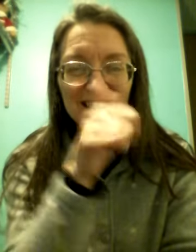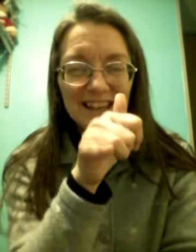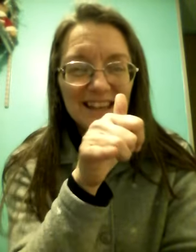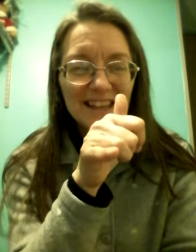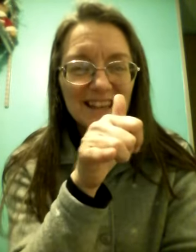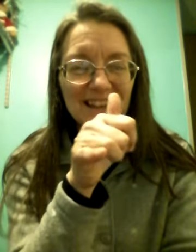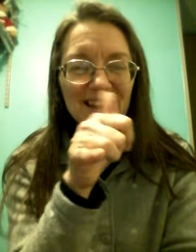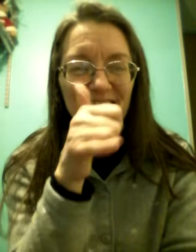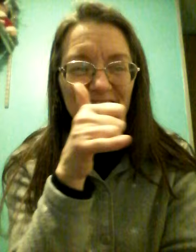silly,